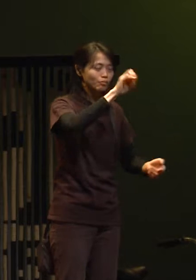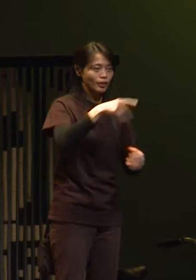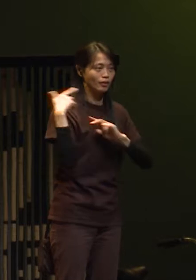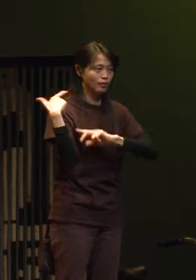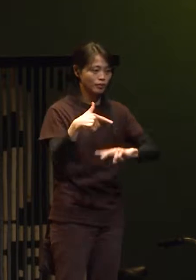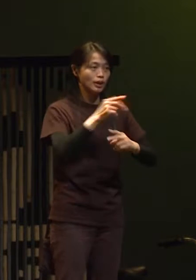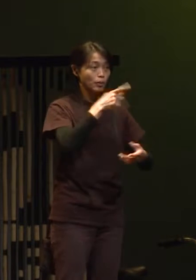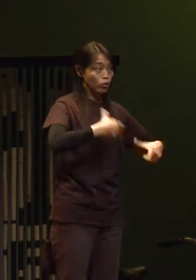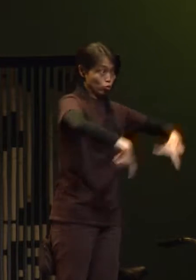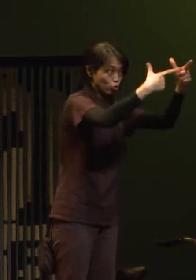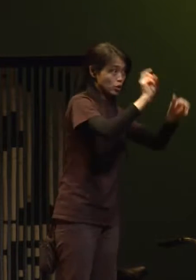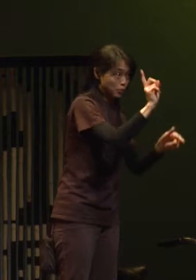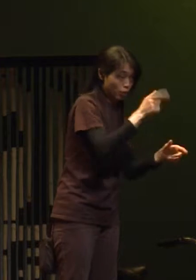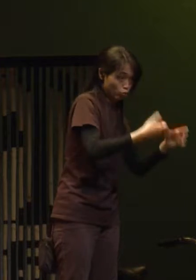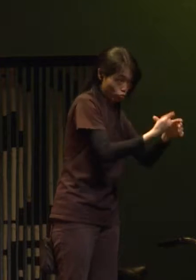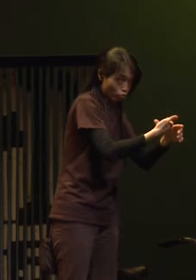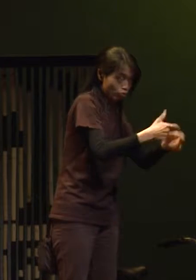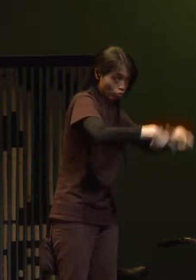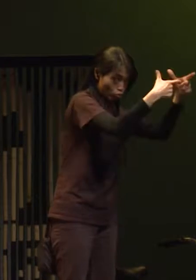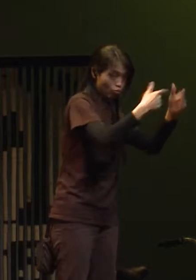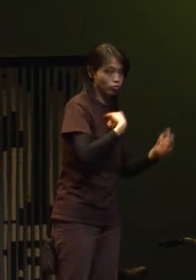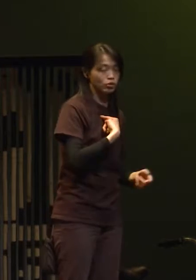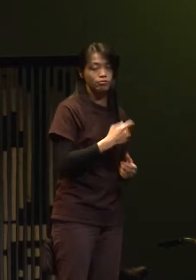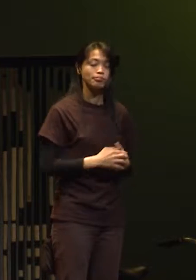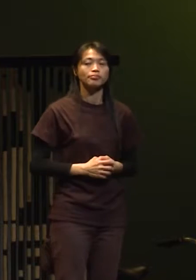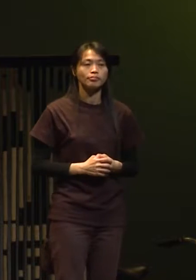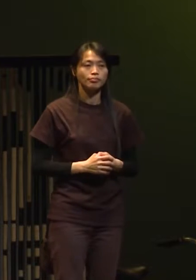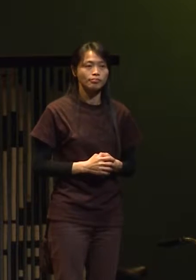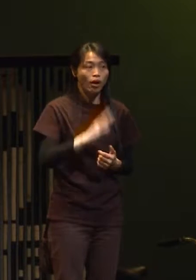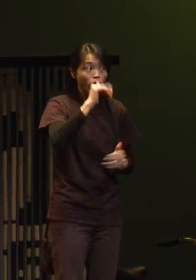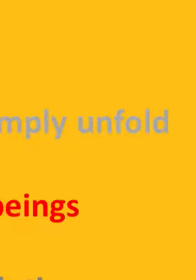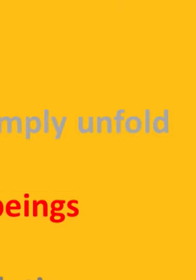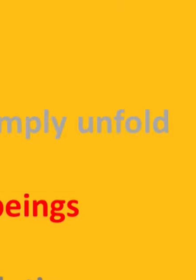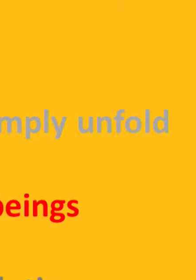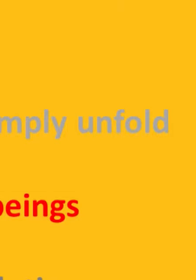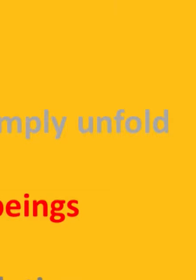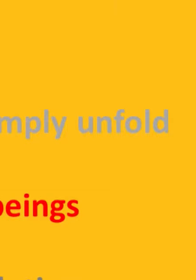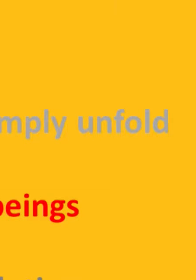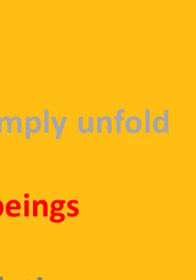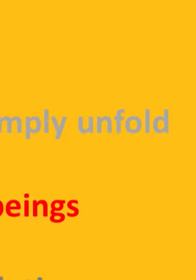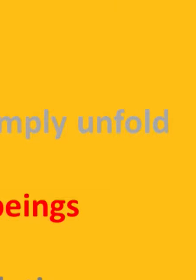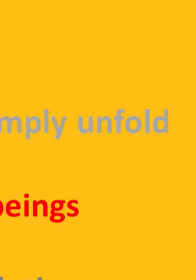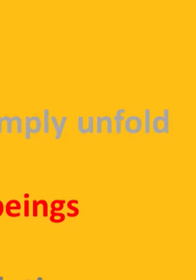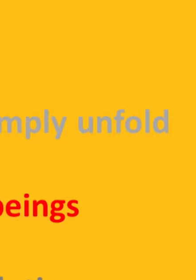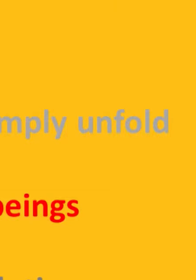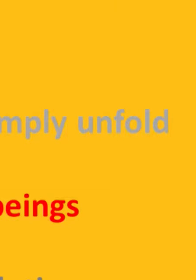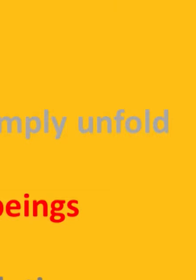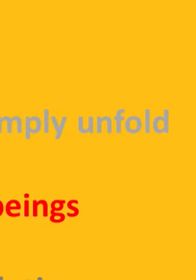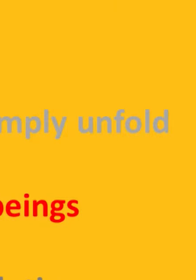we're born, if you just leave us alone, we won't simply unfold and become truly